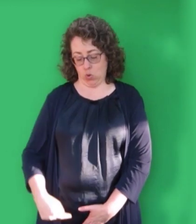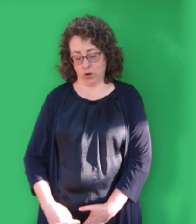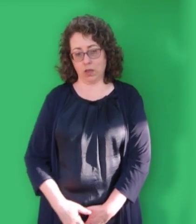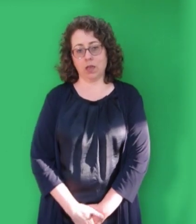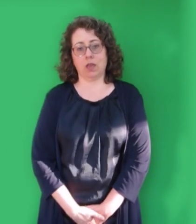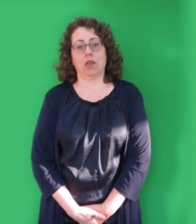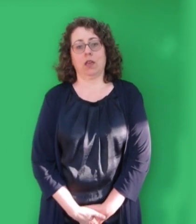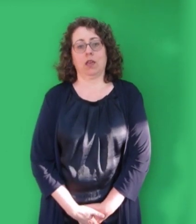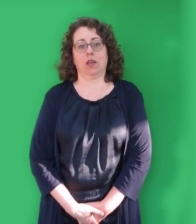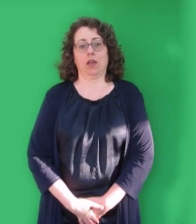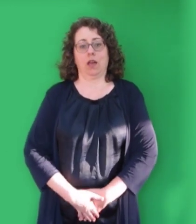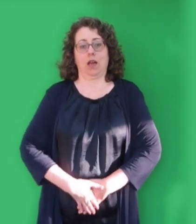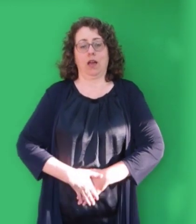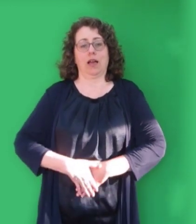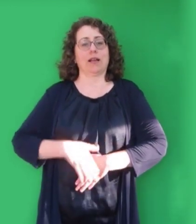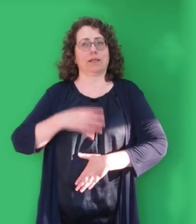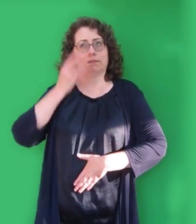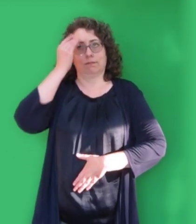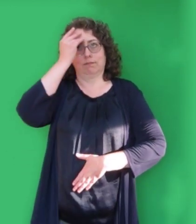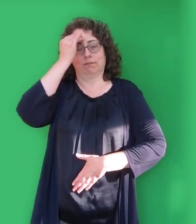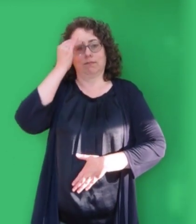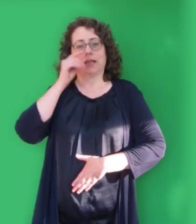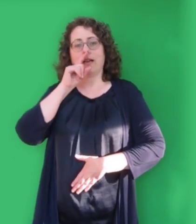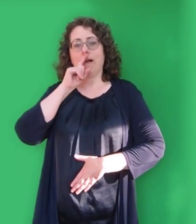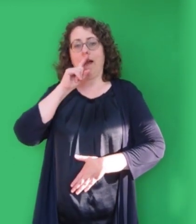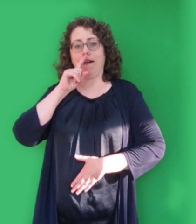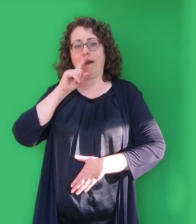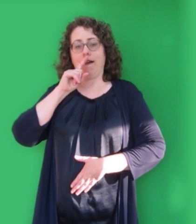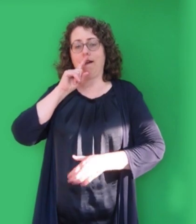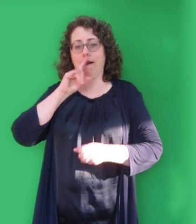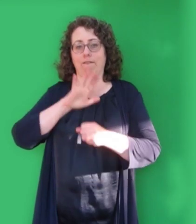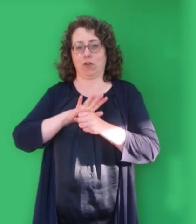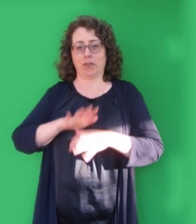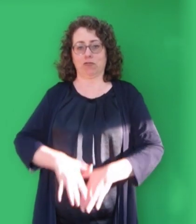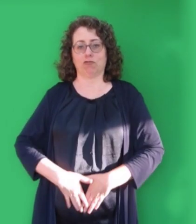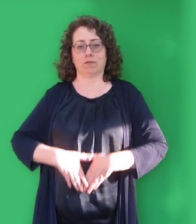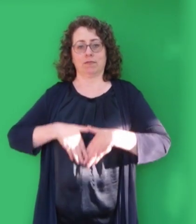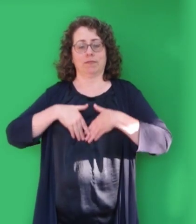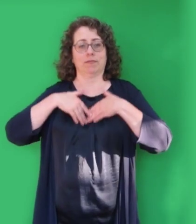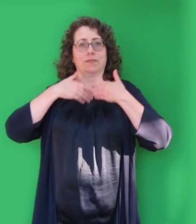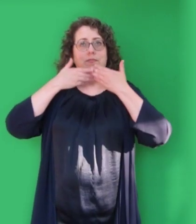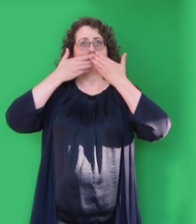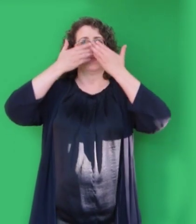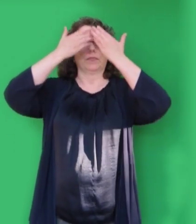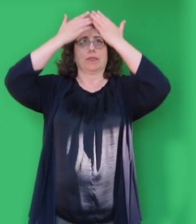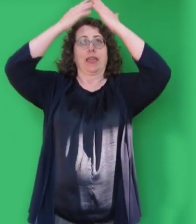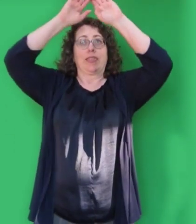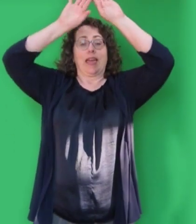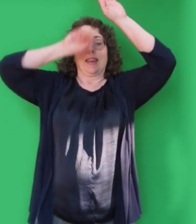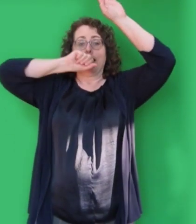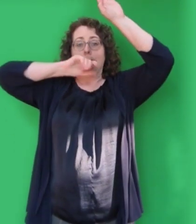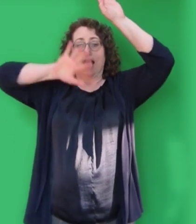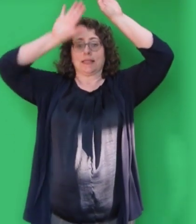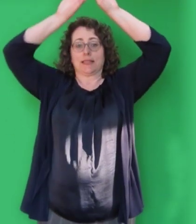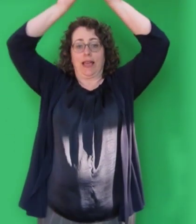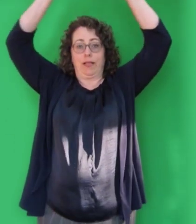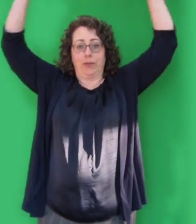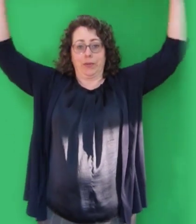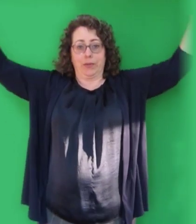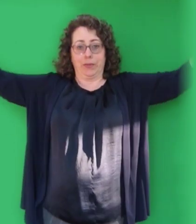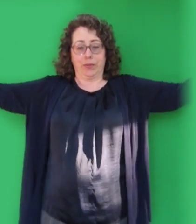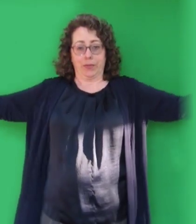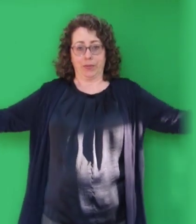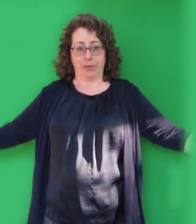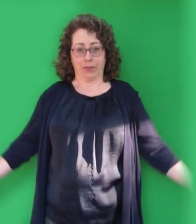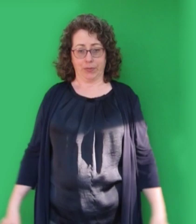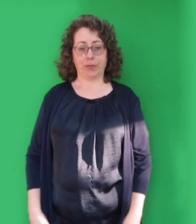front midline of the body, stating your affirmation. Exhale through the mouth, smooth it out into the field, resuming our EMYoga breath.